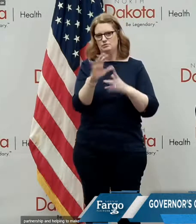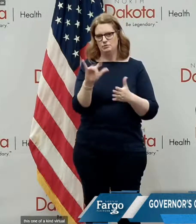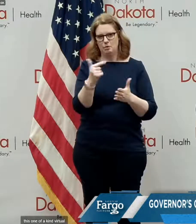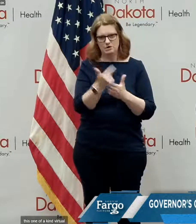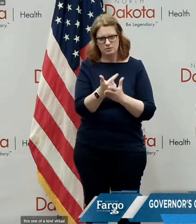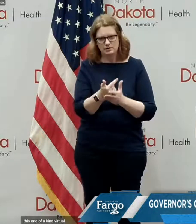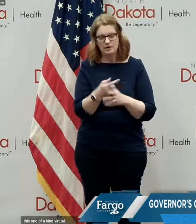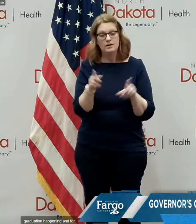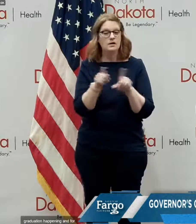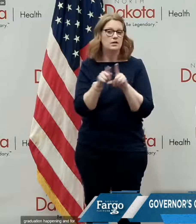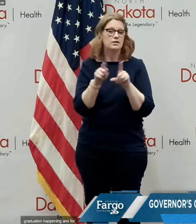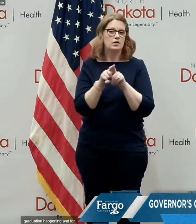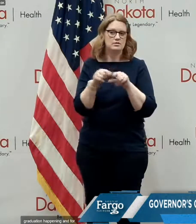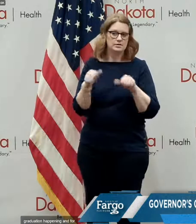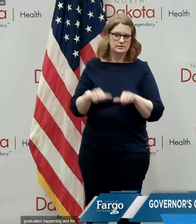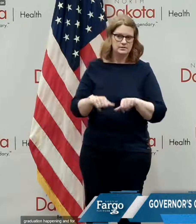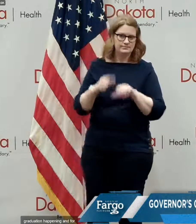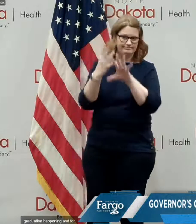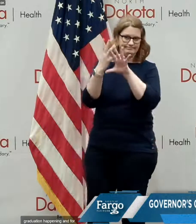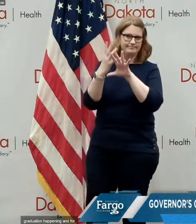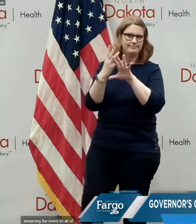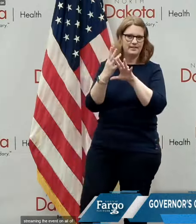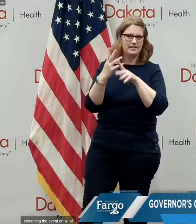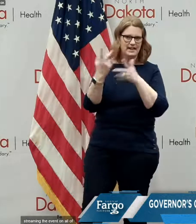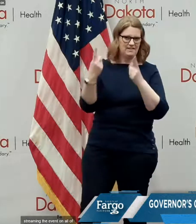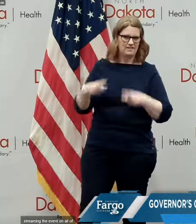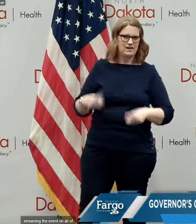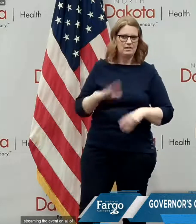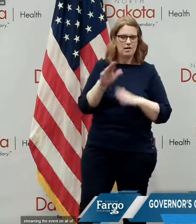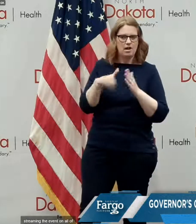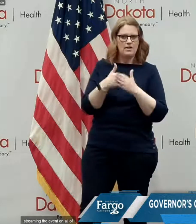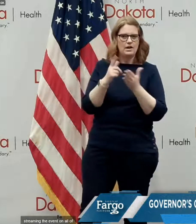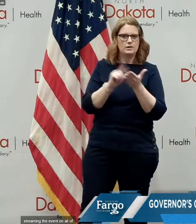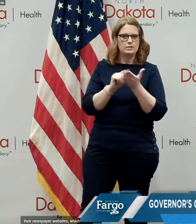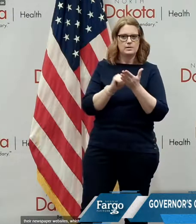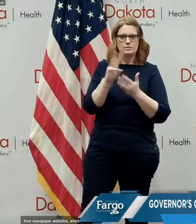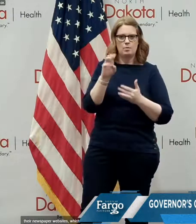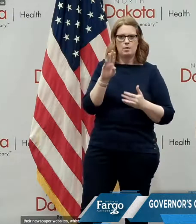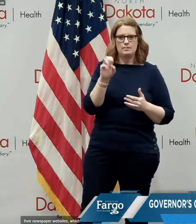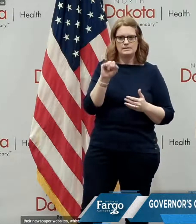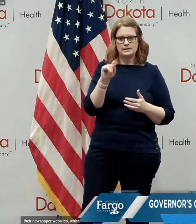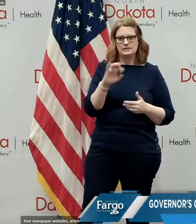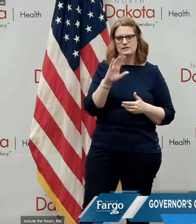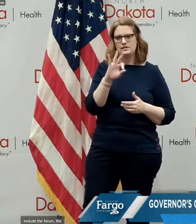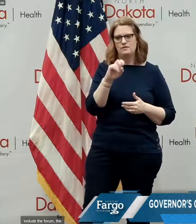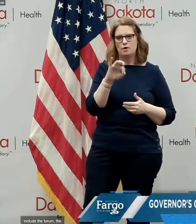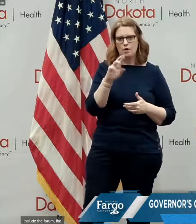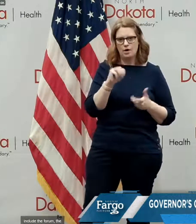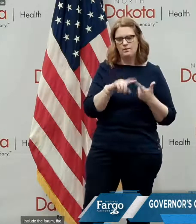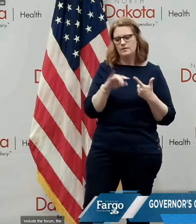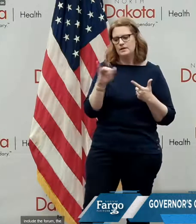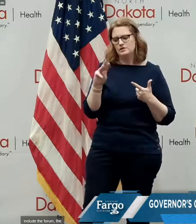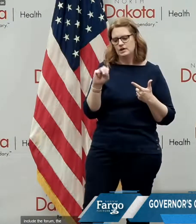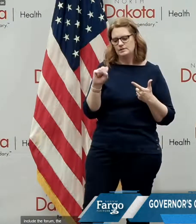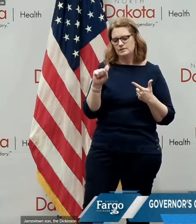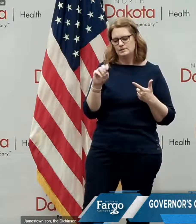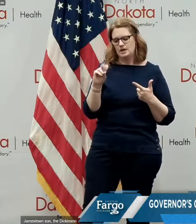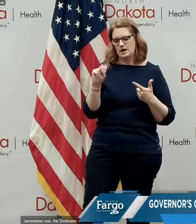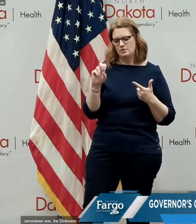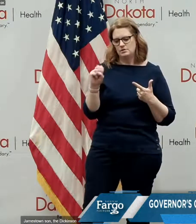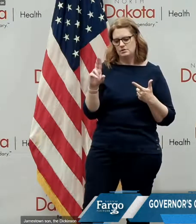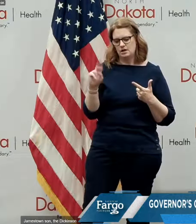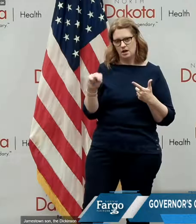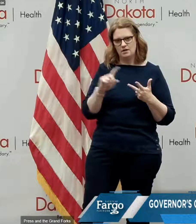streaming the event on all of their newspaper websites, which include the Forum, the Jamestown Sun, the Dickinson Press, and the Grand Forks